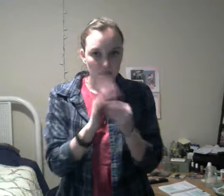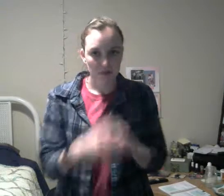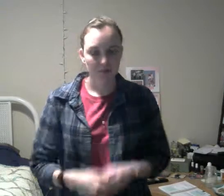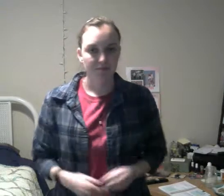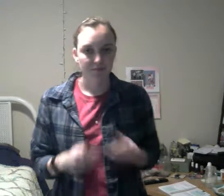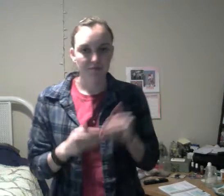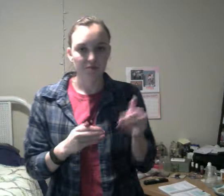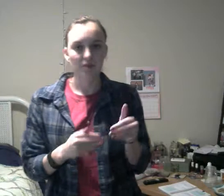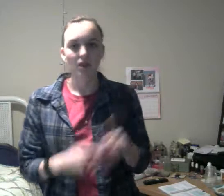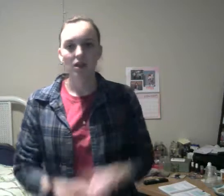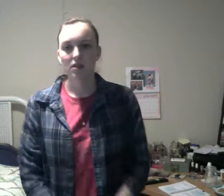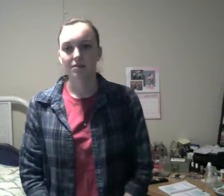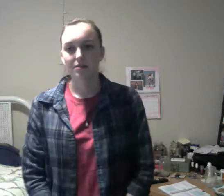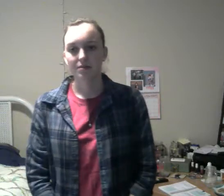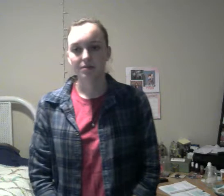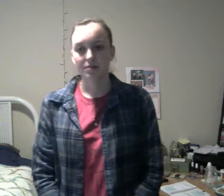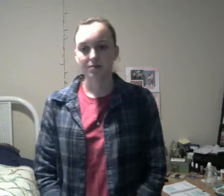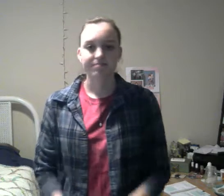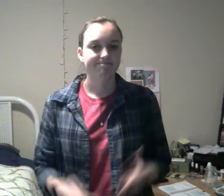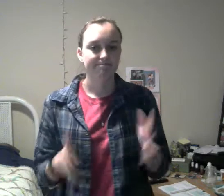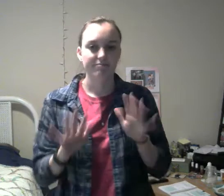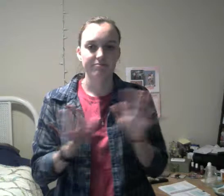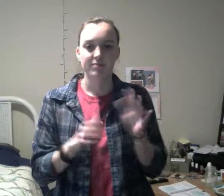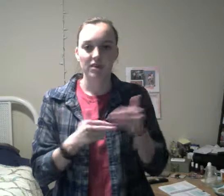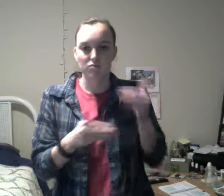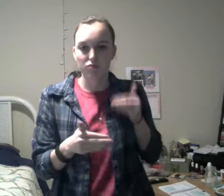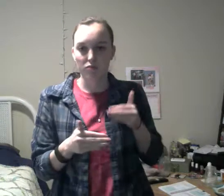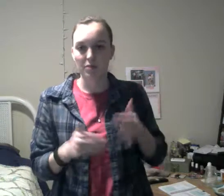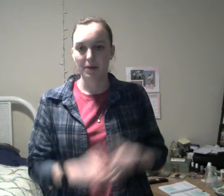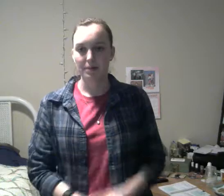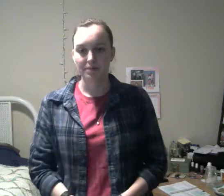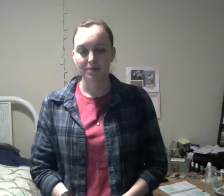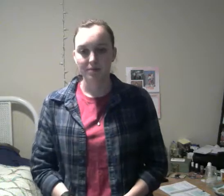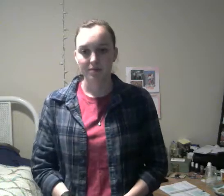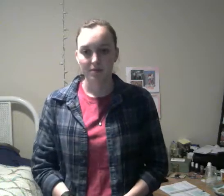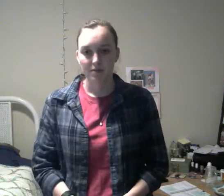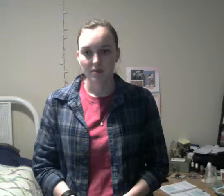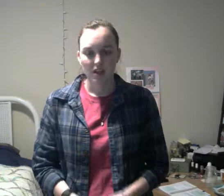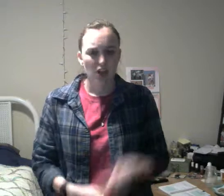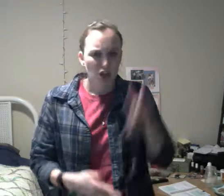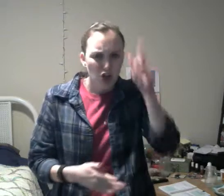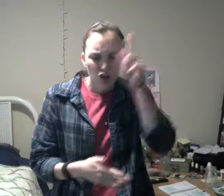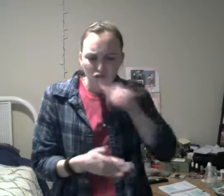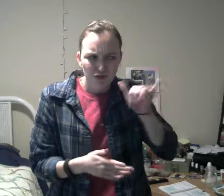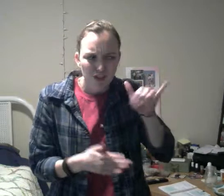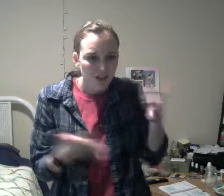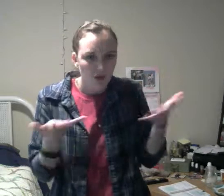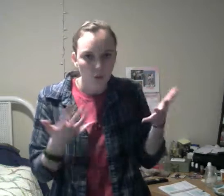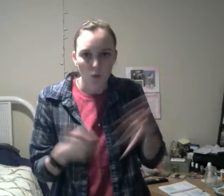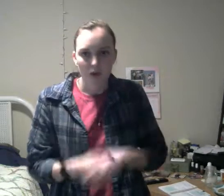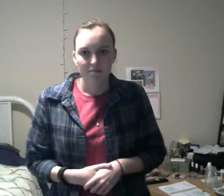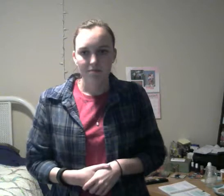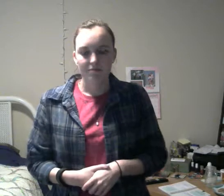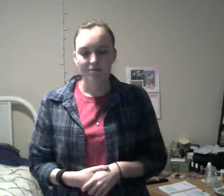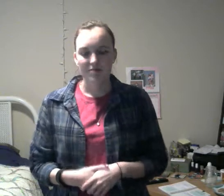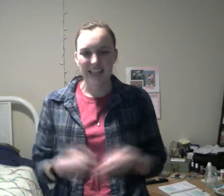then. Actually, let me go back. So what does this look like if you're having a hard time kind of picturing this? Well,